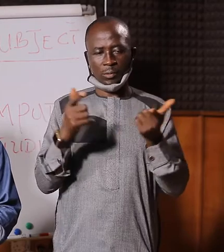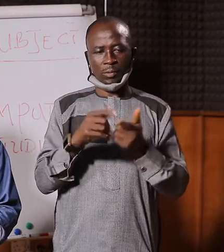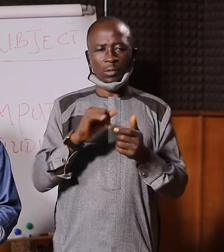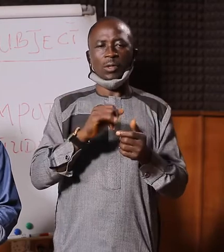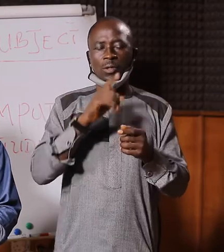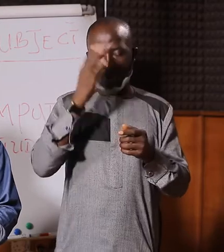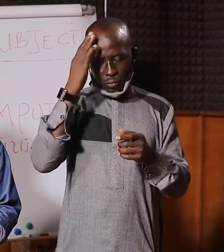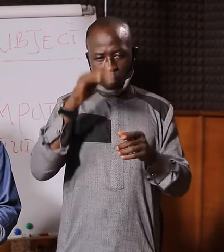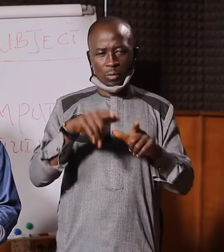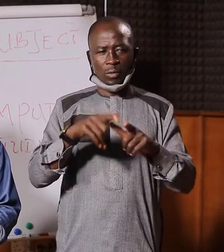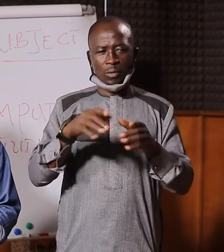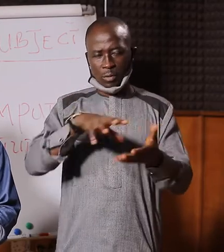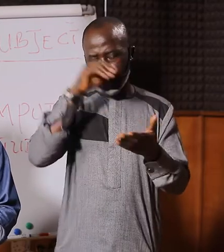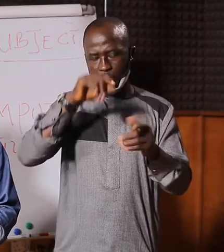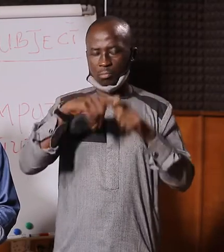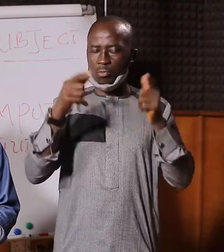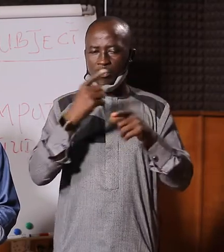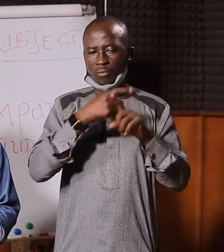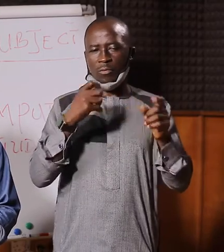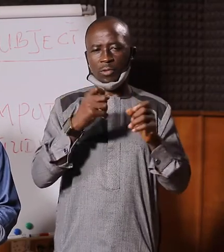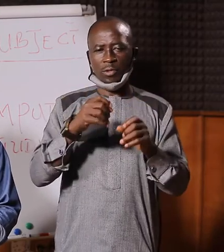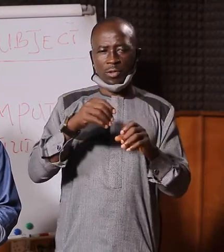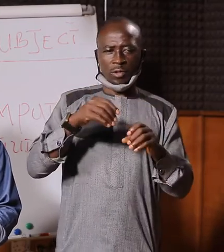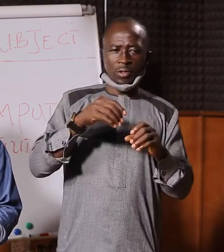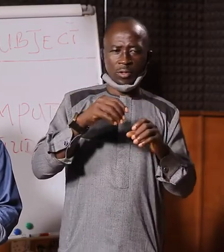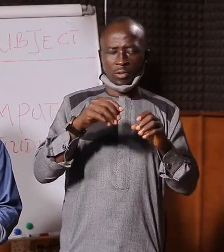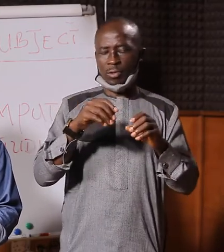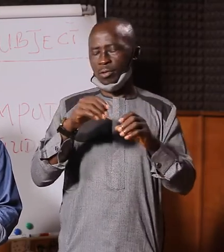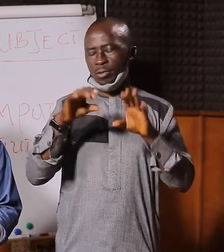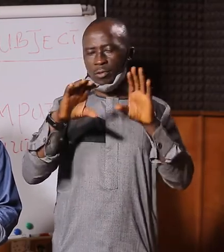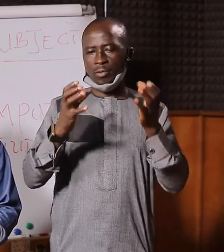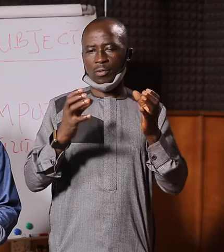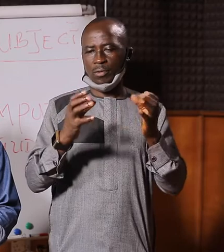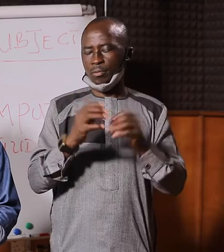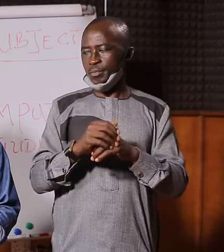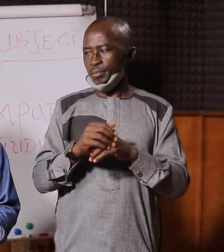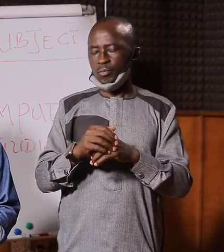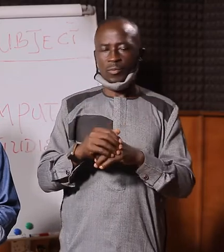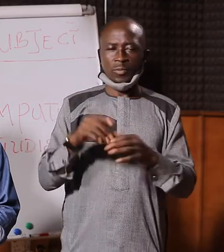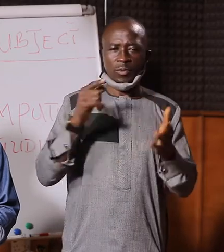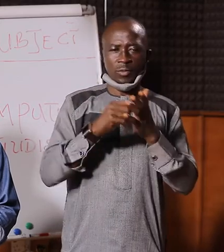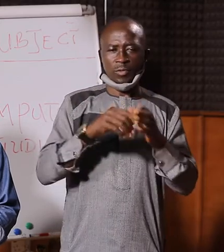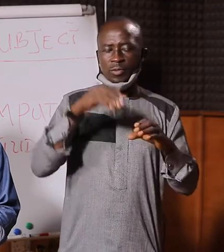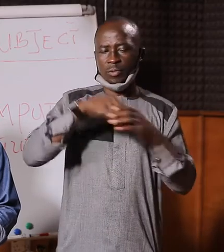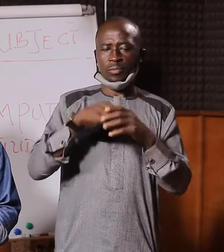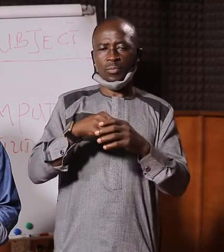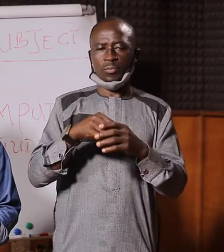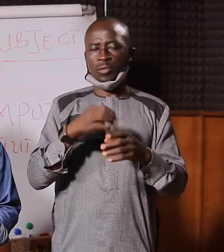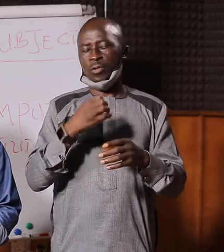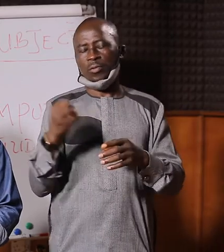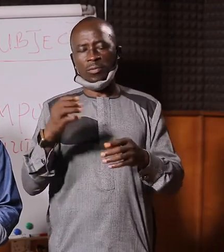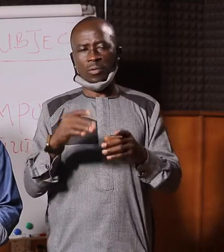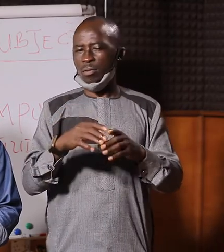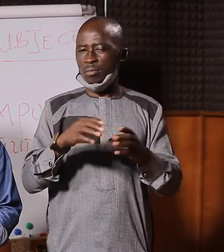very sure you've learned a lot from the computer input devices, which are very important devices without which no